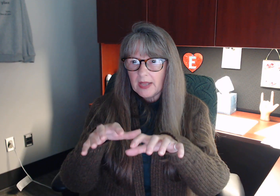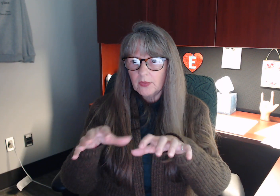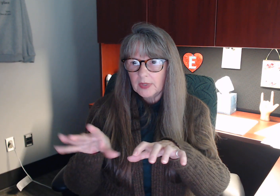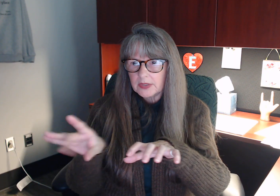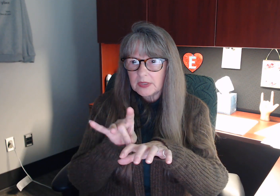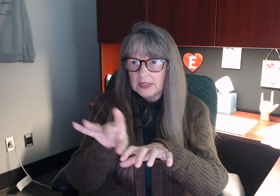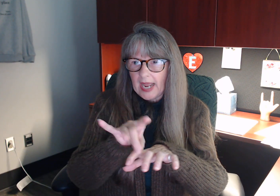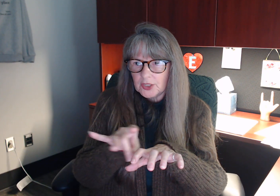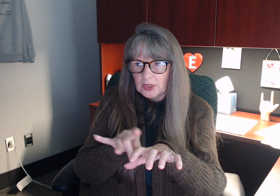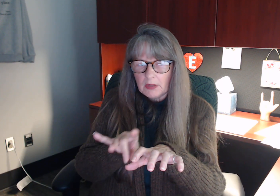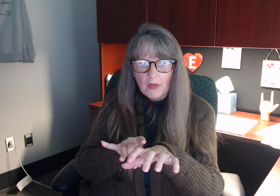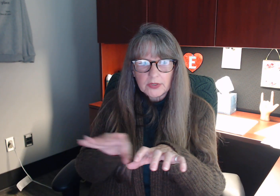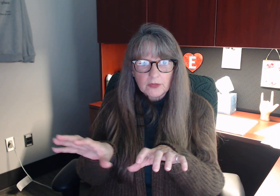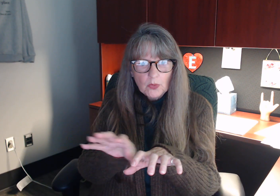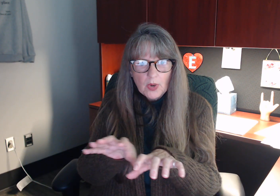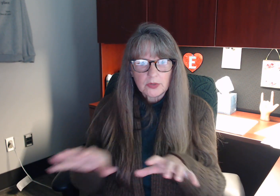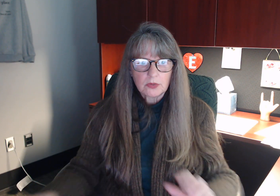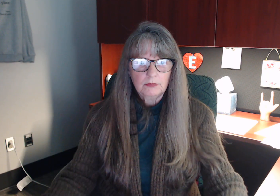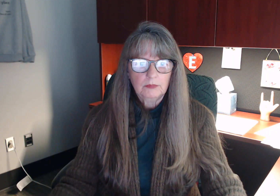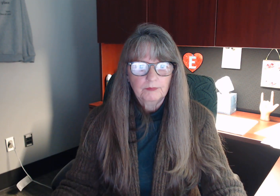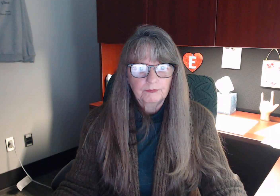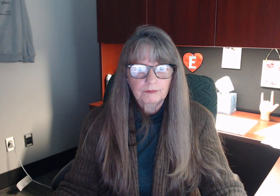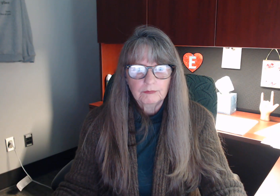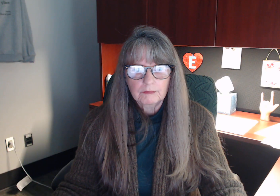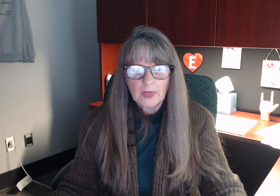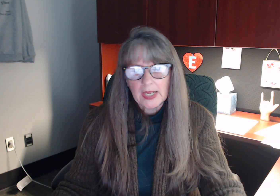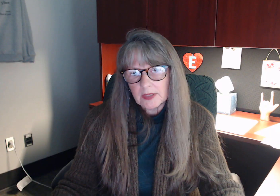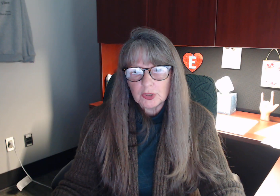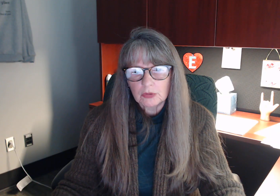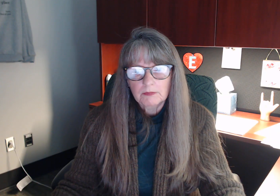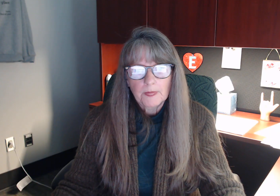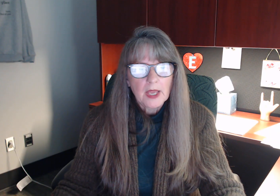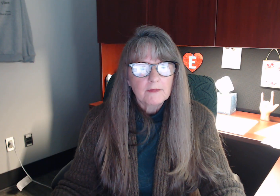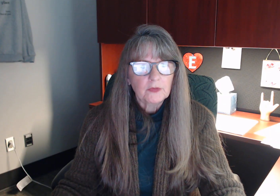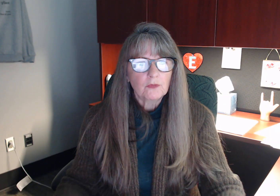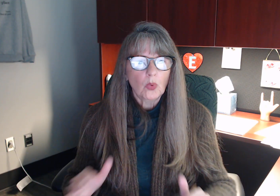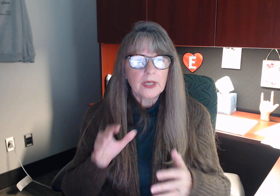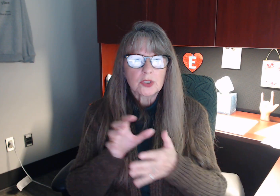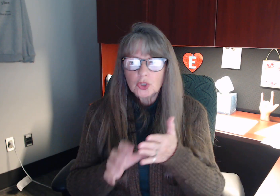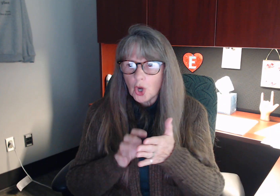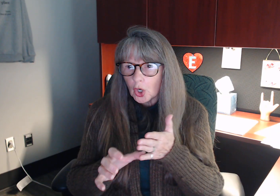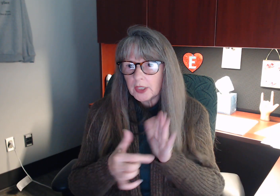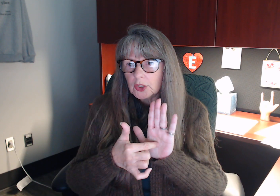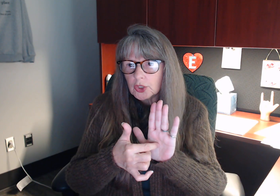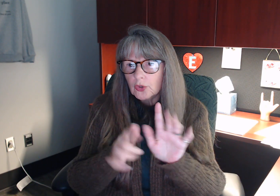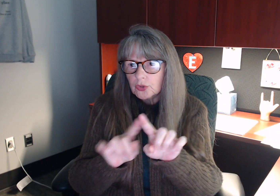together, and it's attaching all these different ones. And it has a picture. 54, it's a chart, and it shows you the